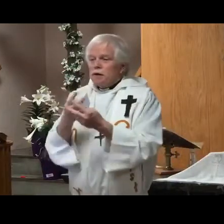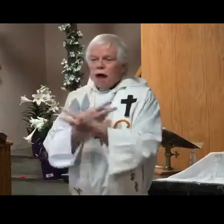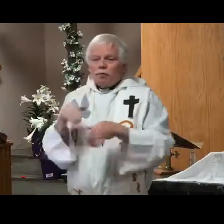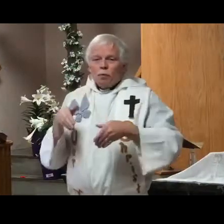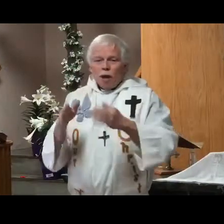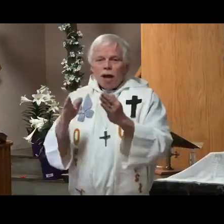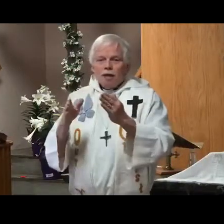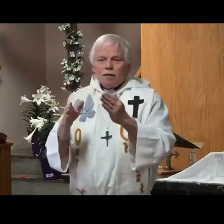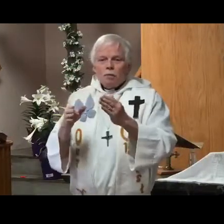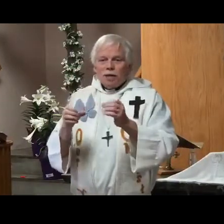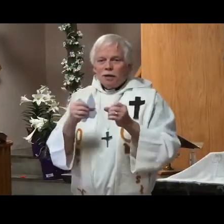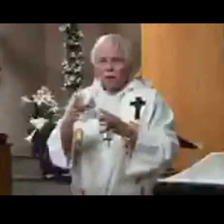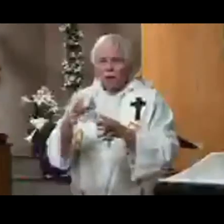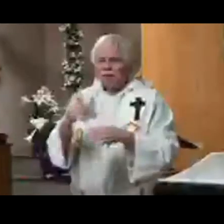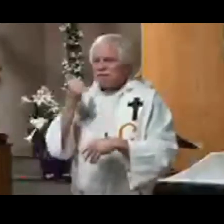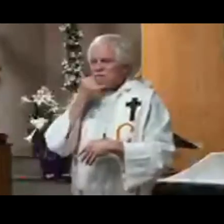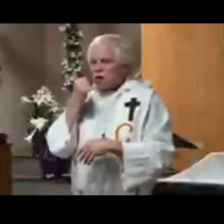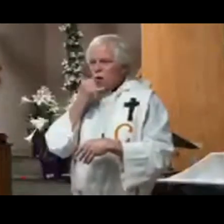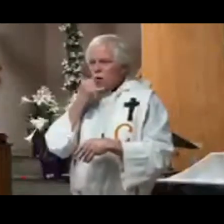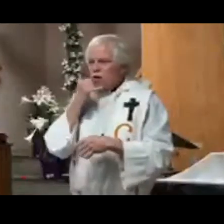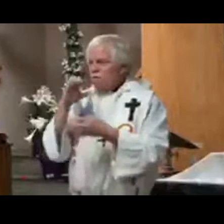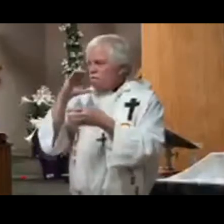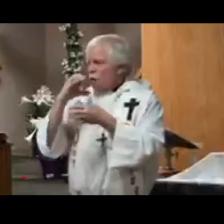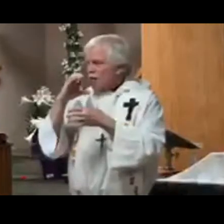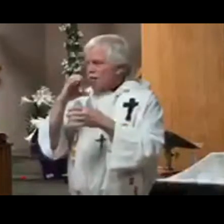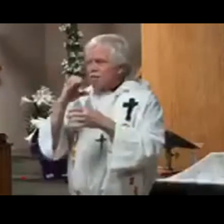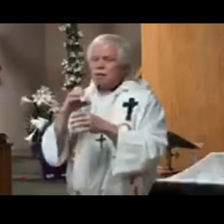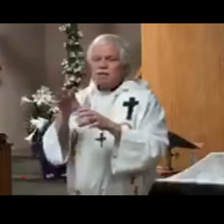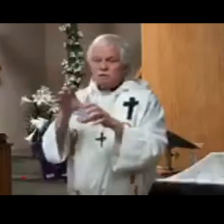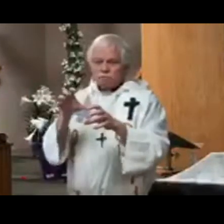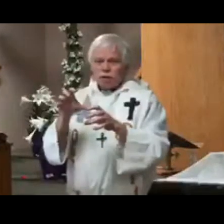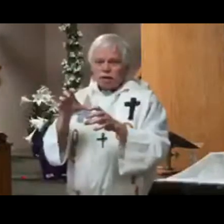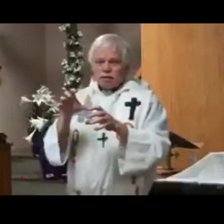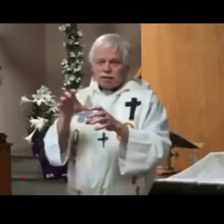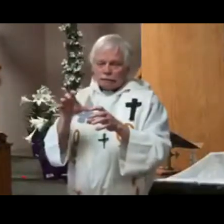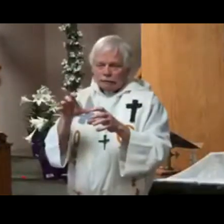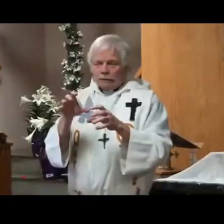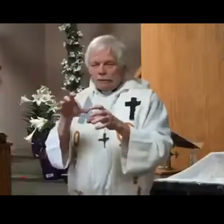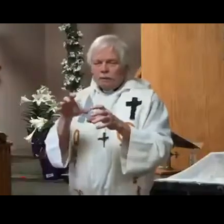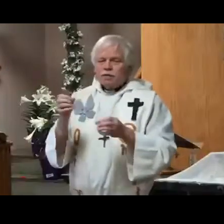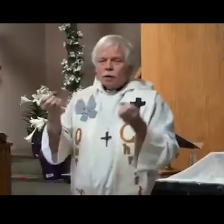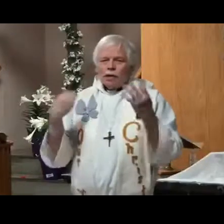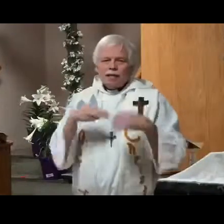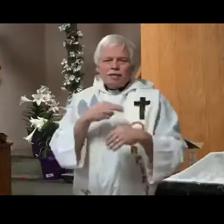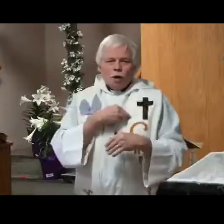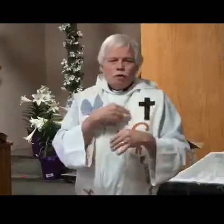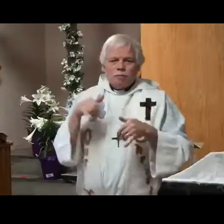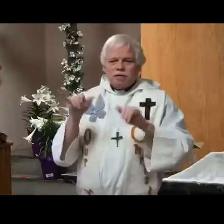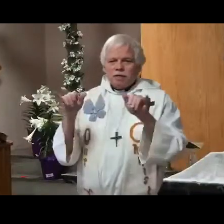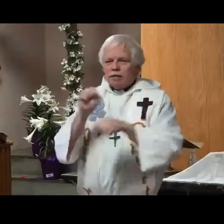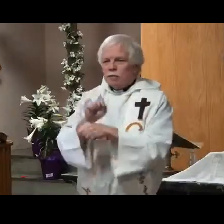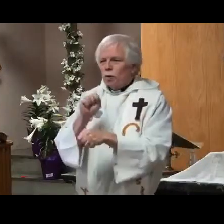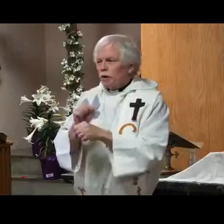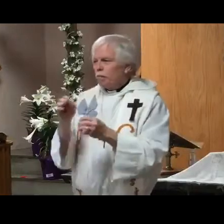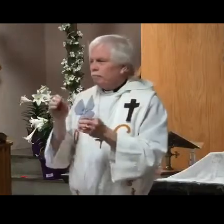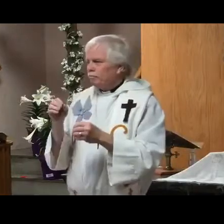we've figured out the way that we can cause the phone focus to freeze. So let us know if we